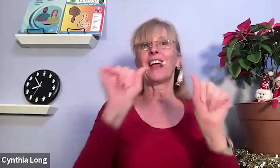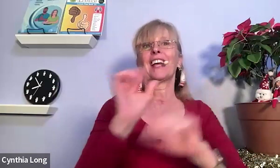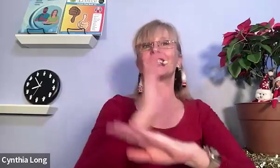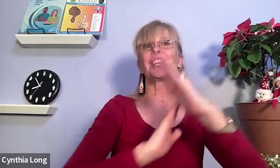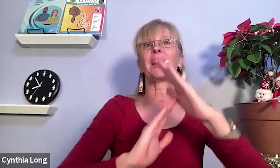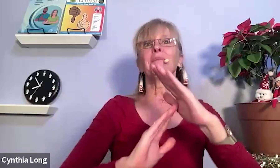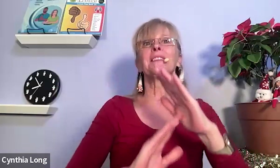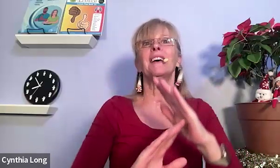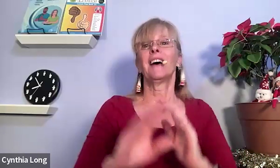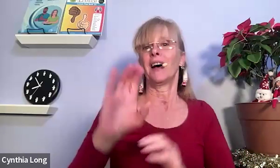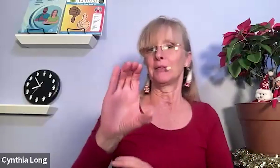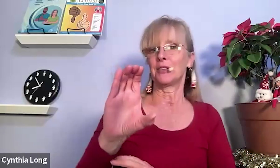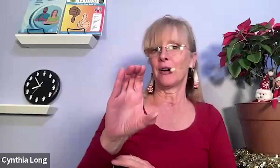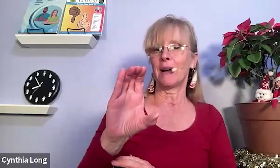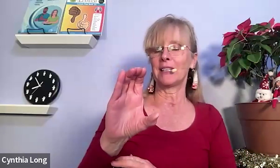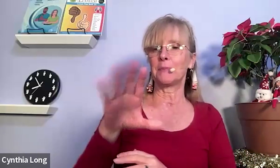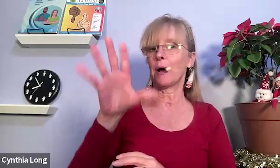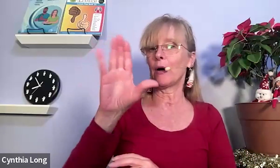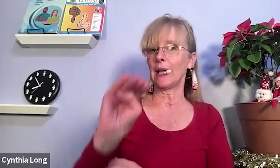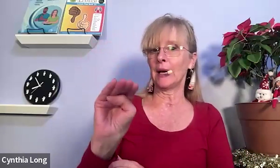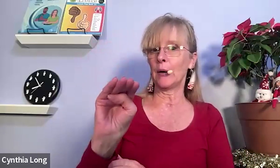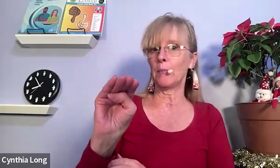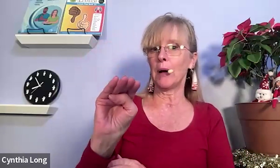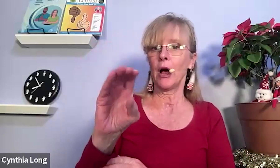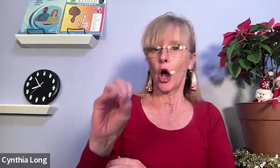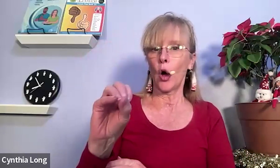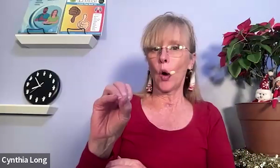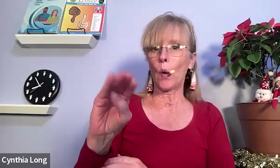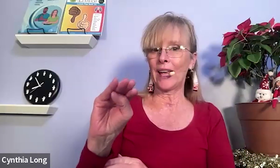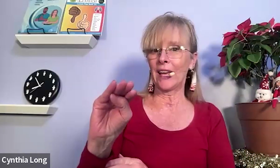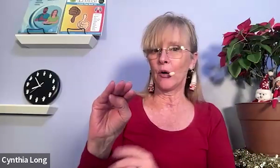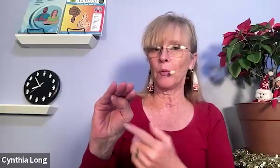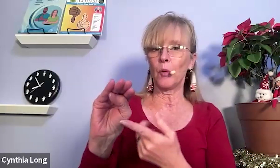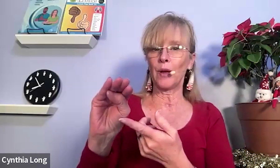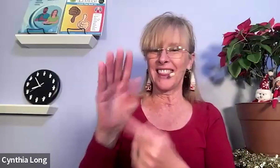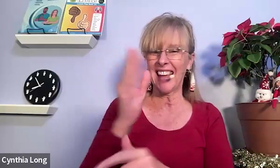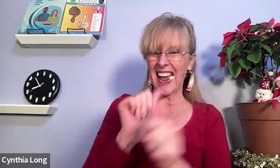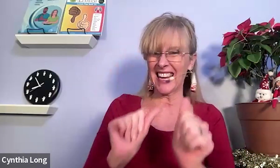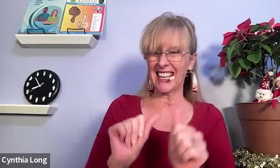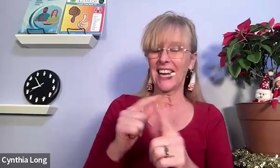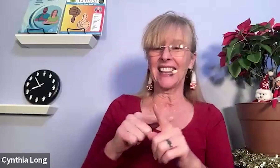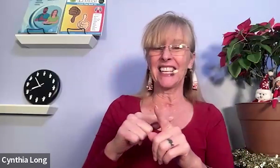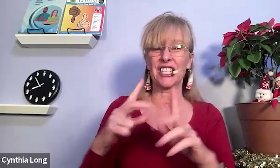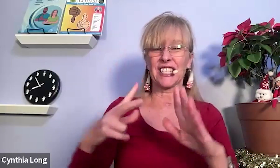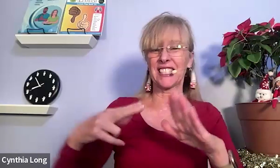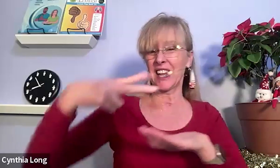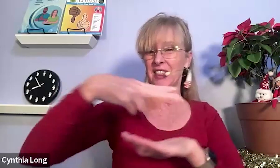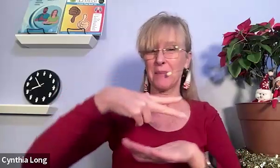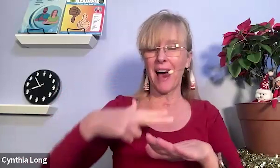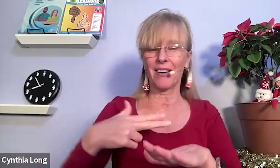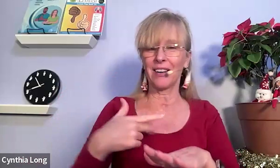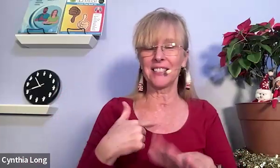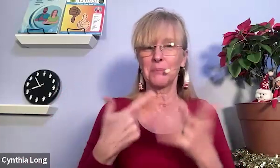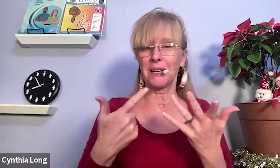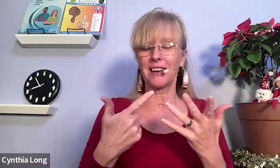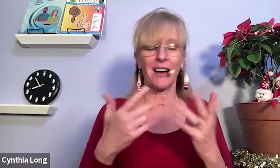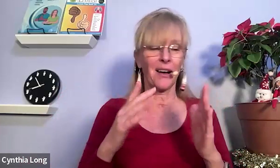hand shapes, so I might spell MOM with the hand and then just cut them out. It's been